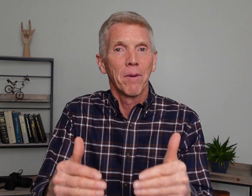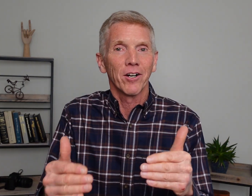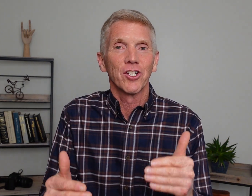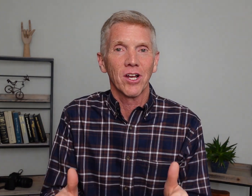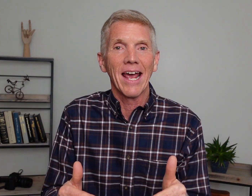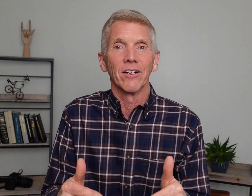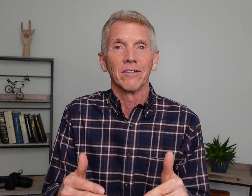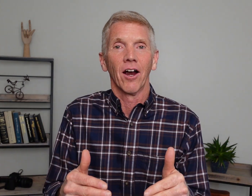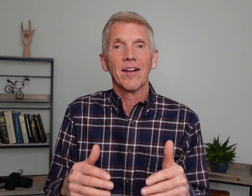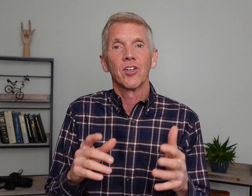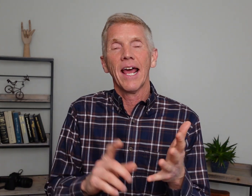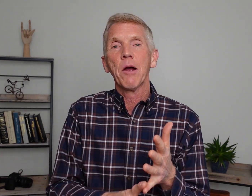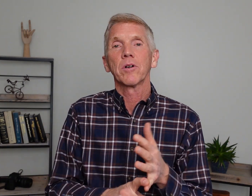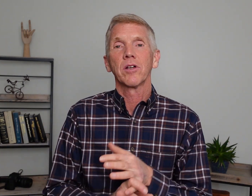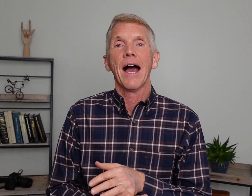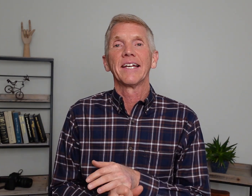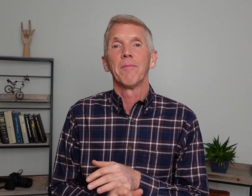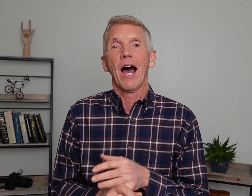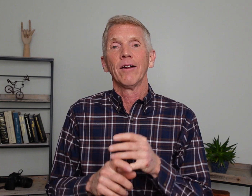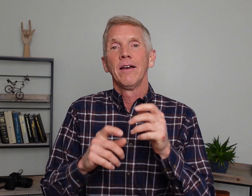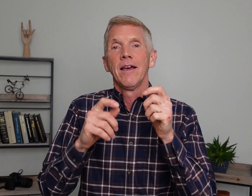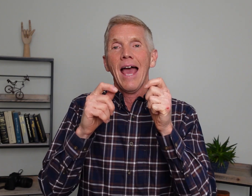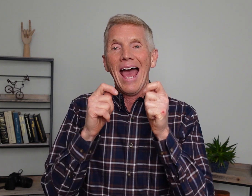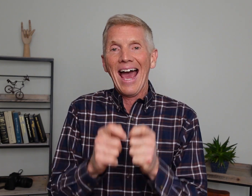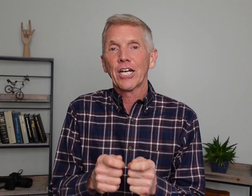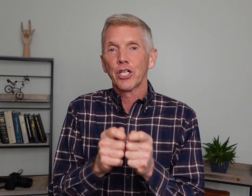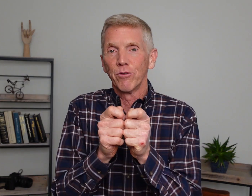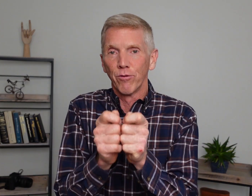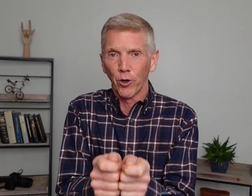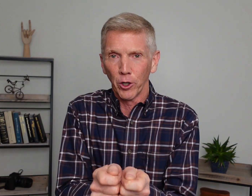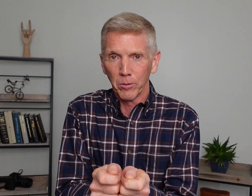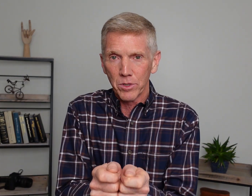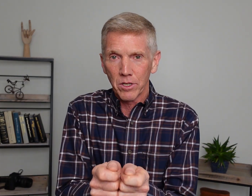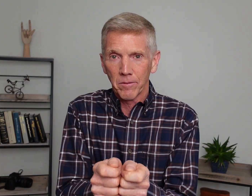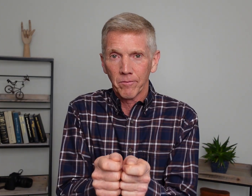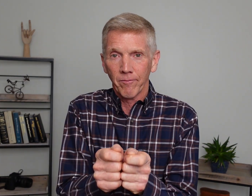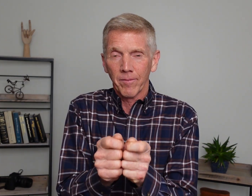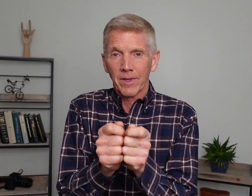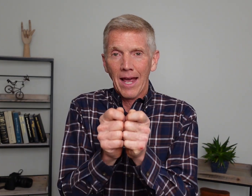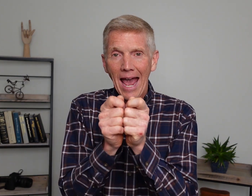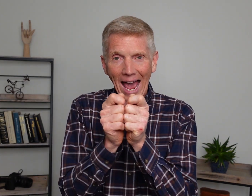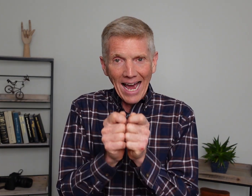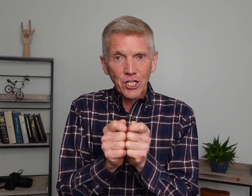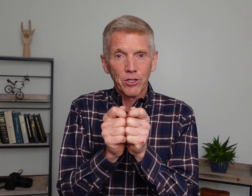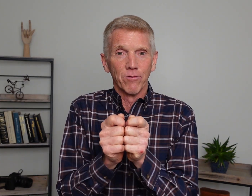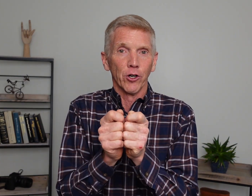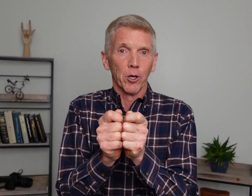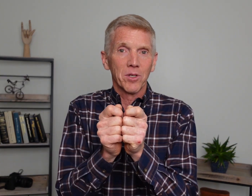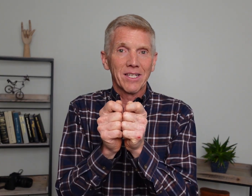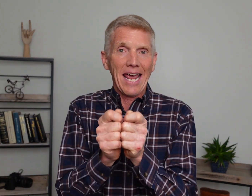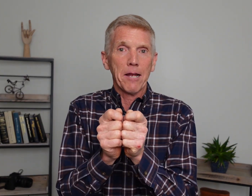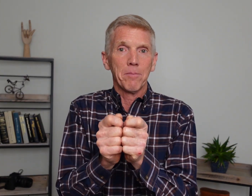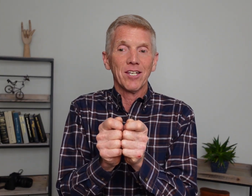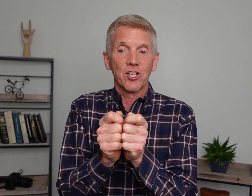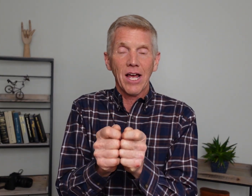better signer, all right? Today we're talking about action verbs. Action verbs can be